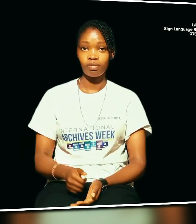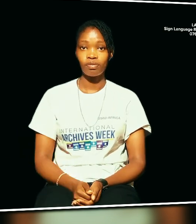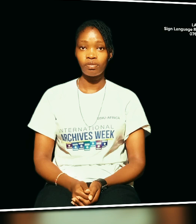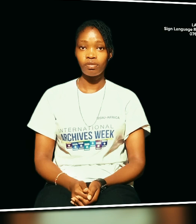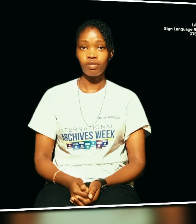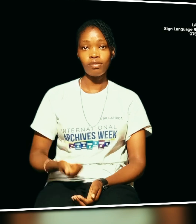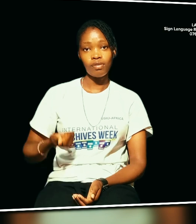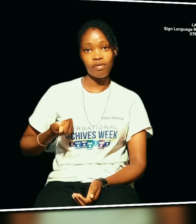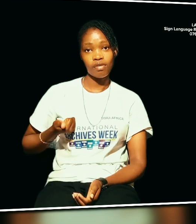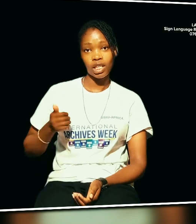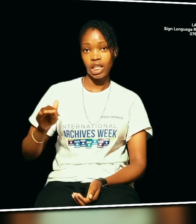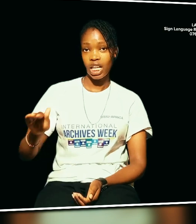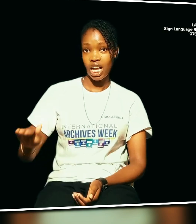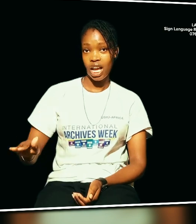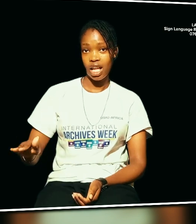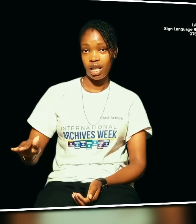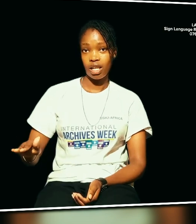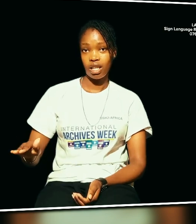Girl.